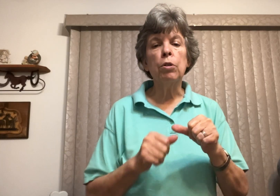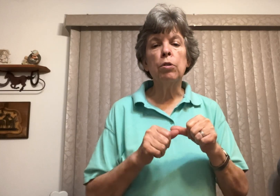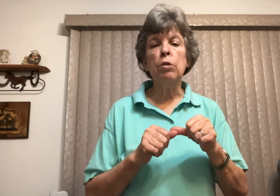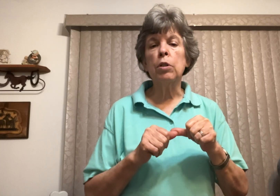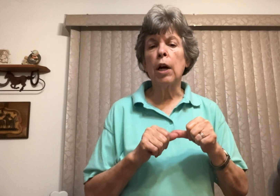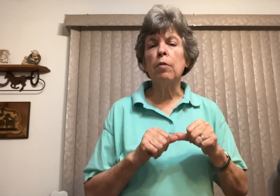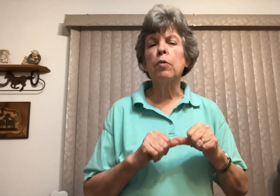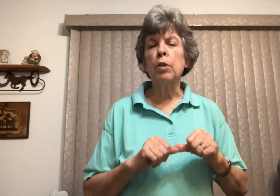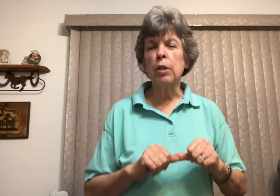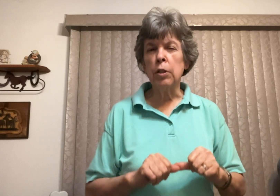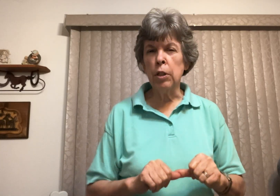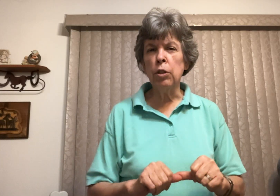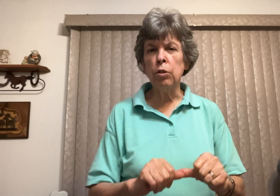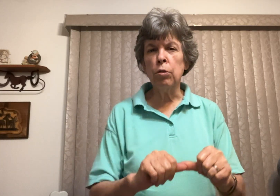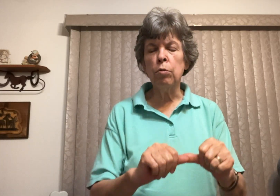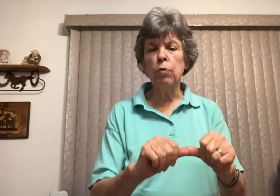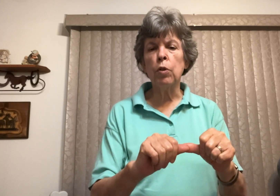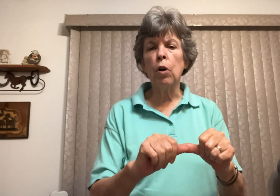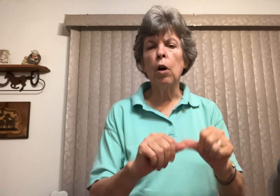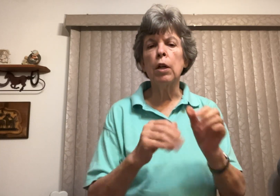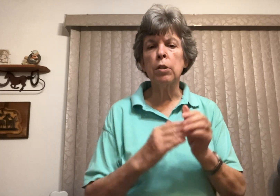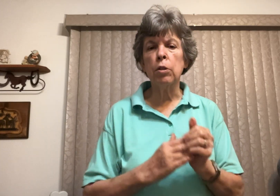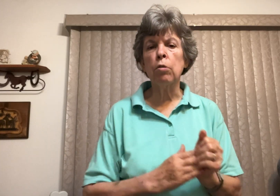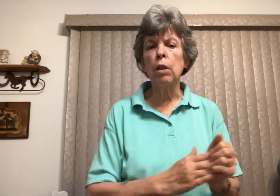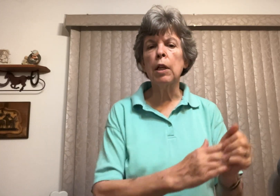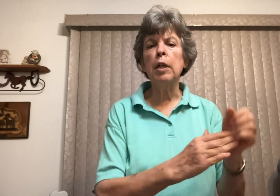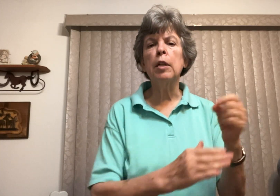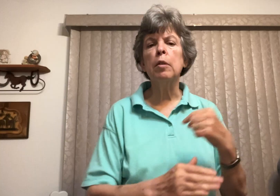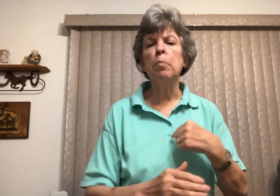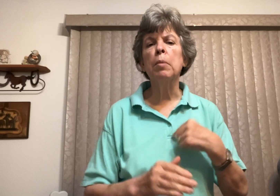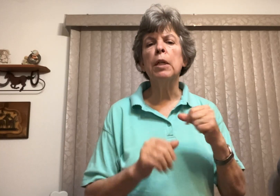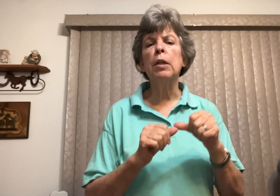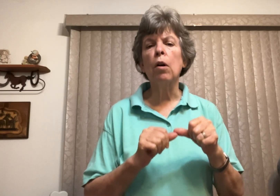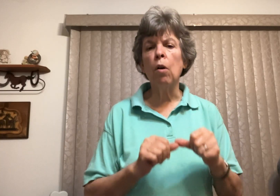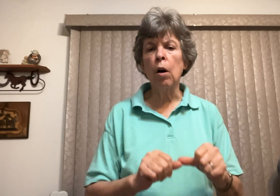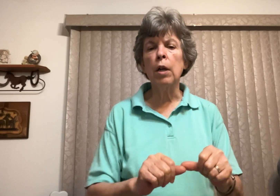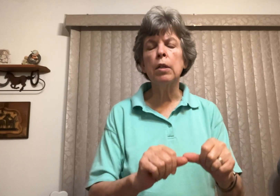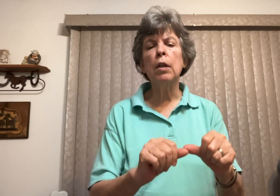do the sign for continue for on, so lead me on.